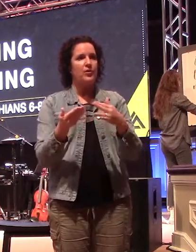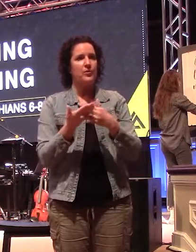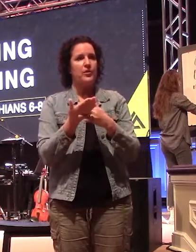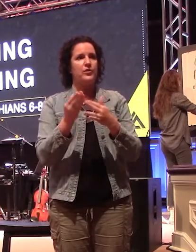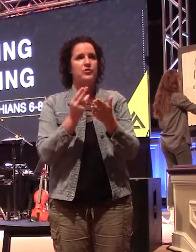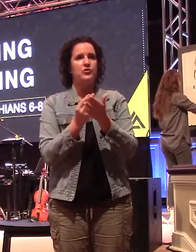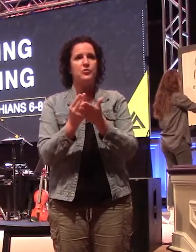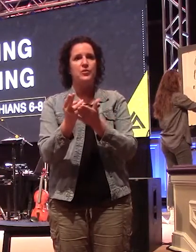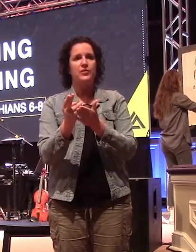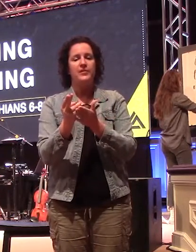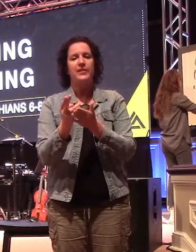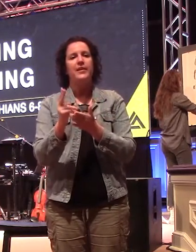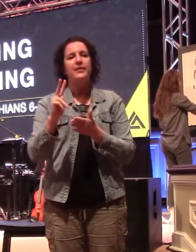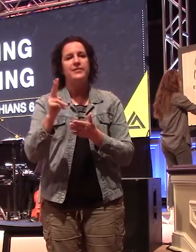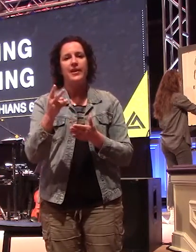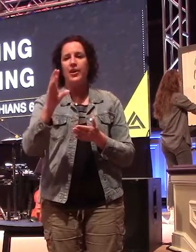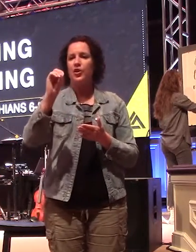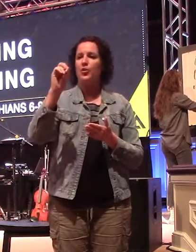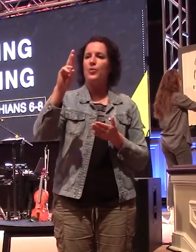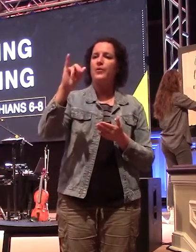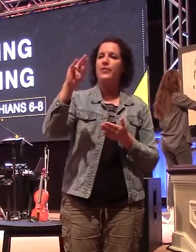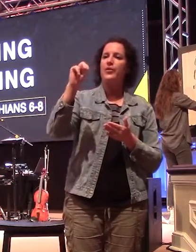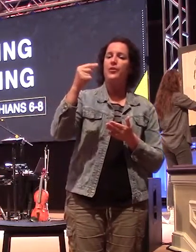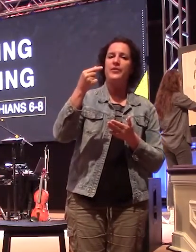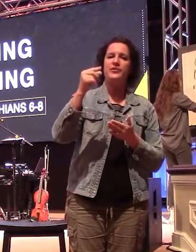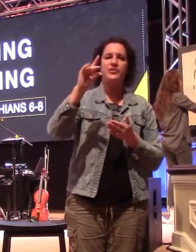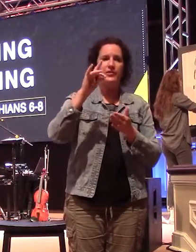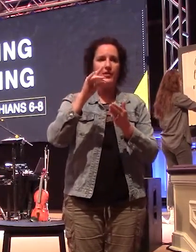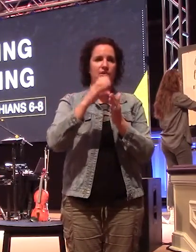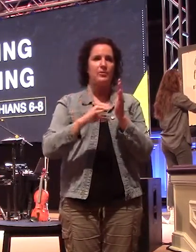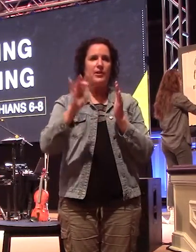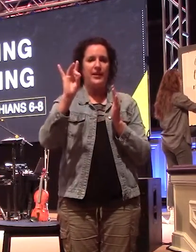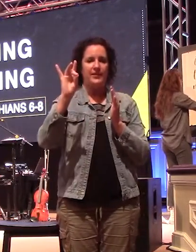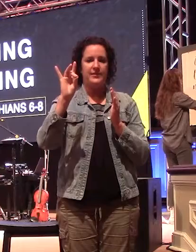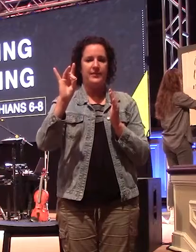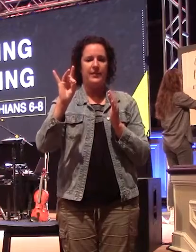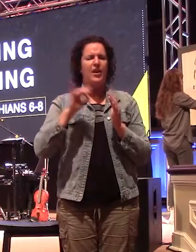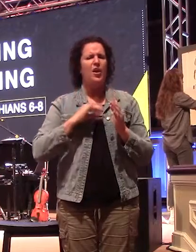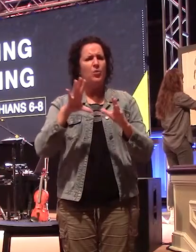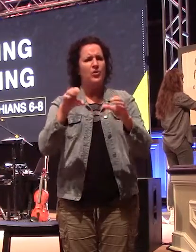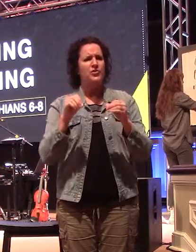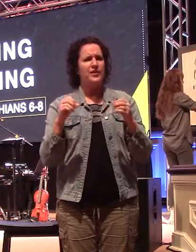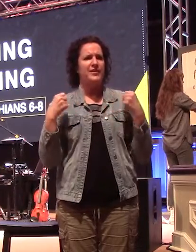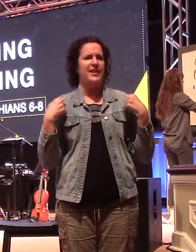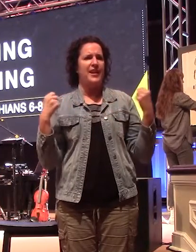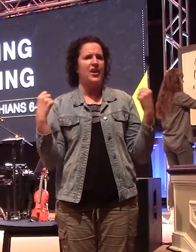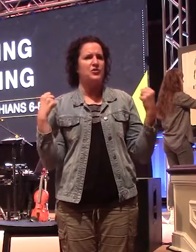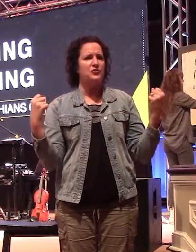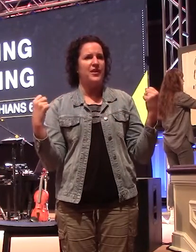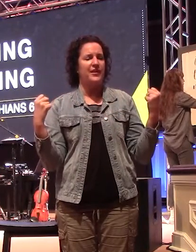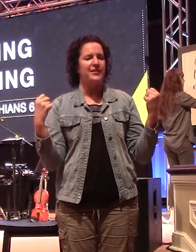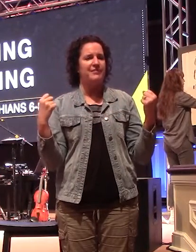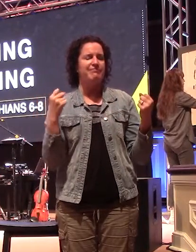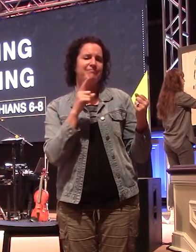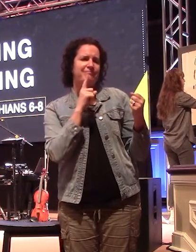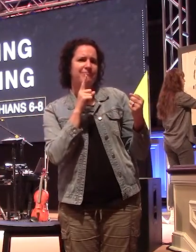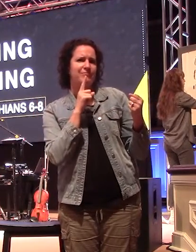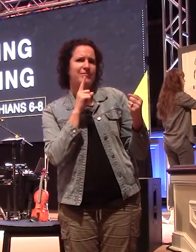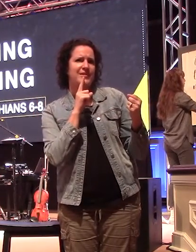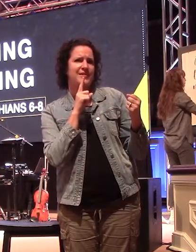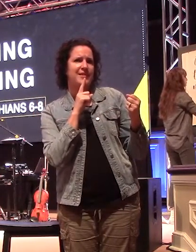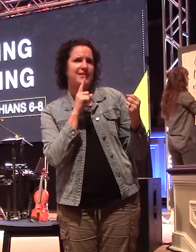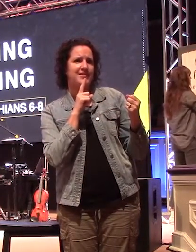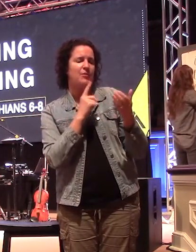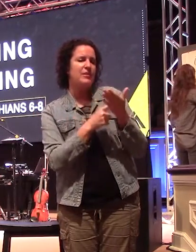Not going to give you another verse, but I want you to take a little exercise we talked about this last night, you know what you